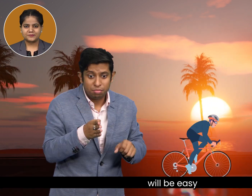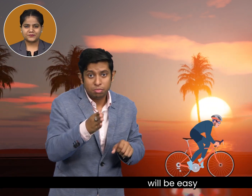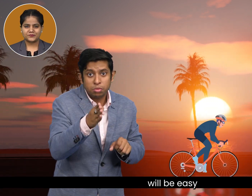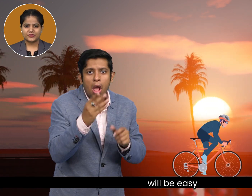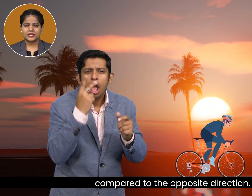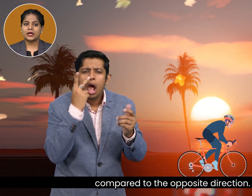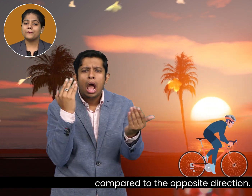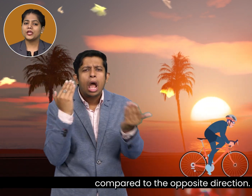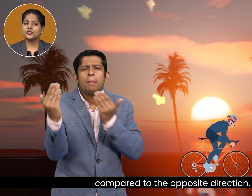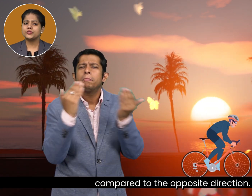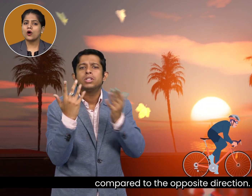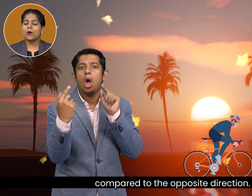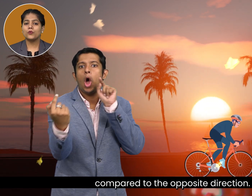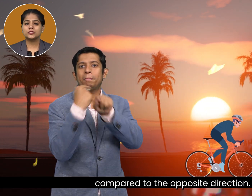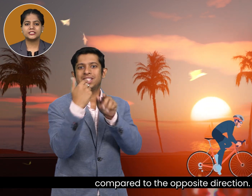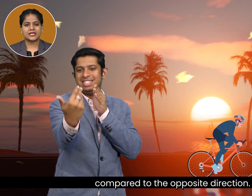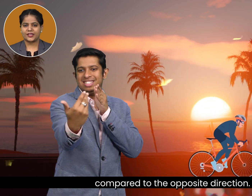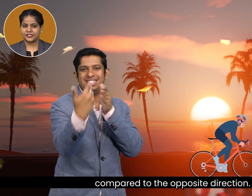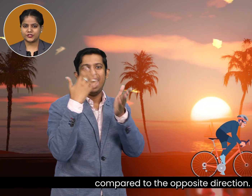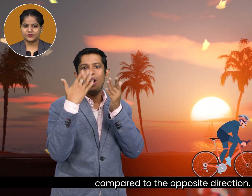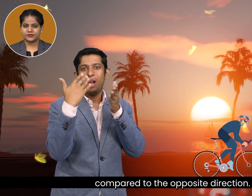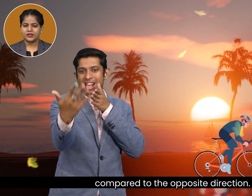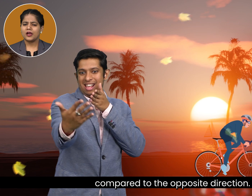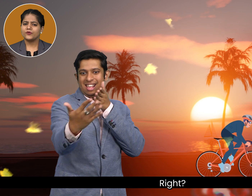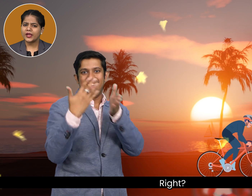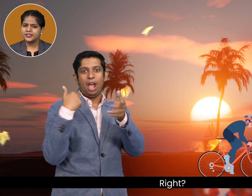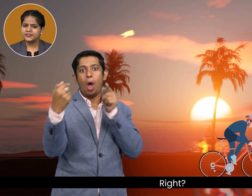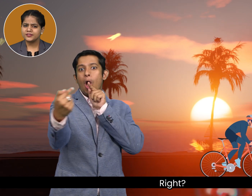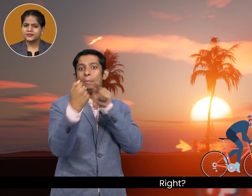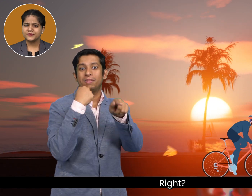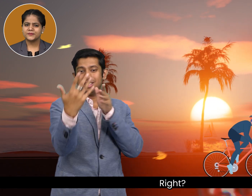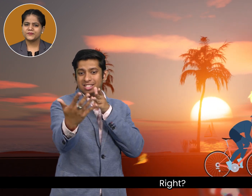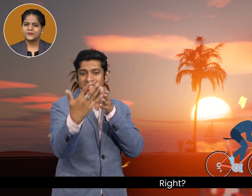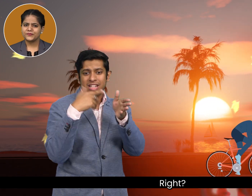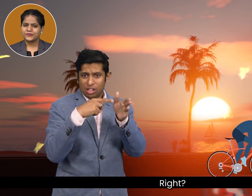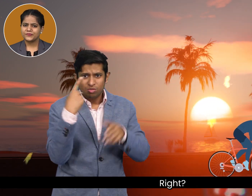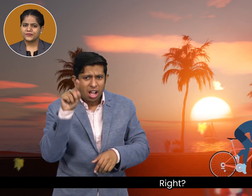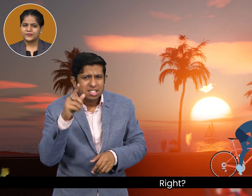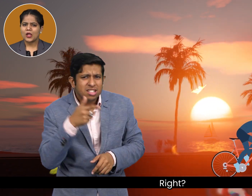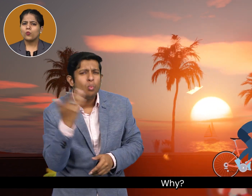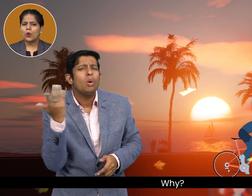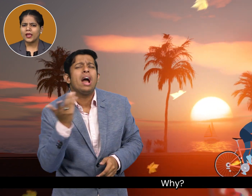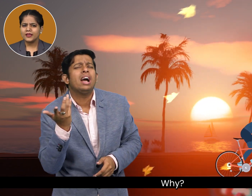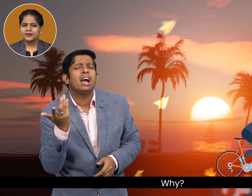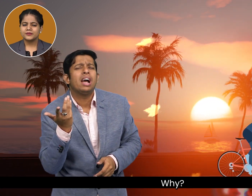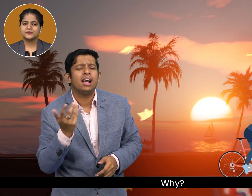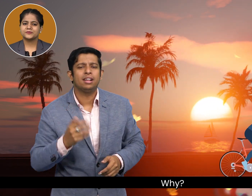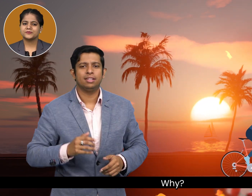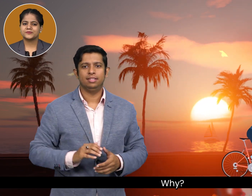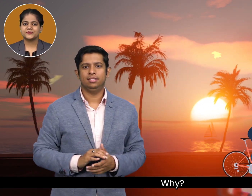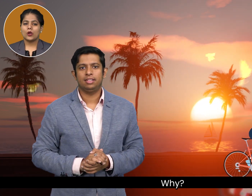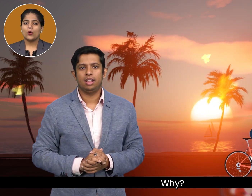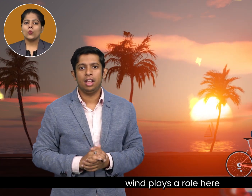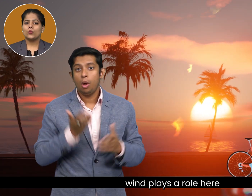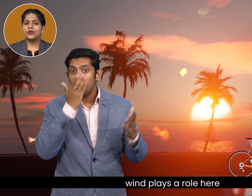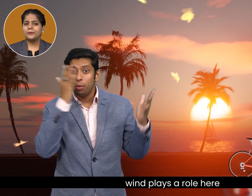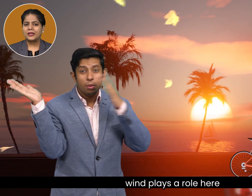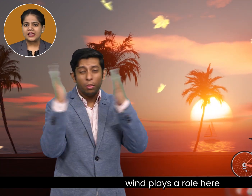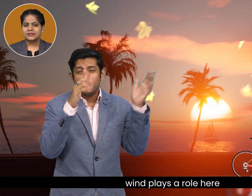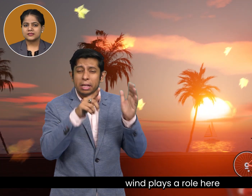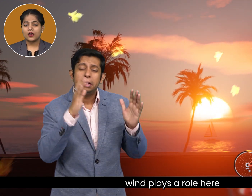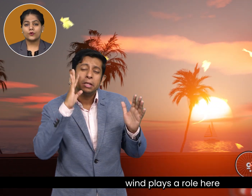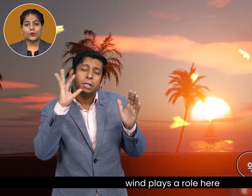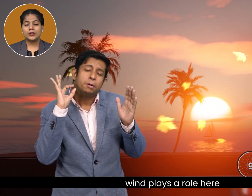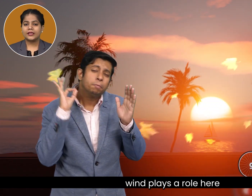easy compared to the opposite direction, right? Why?